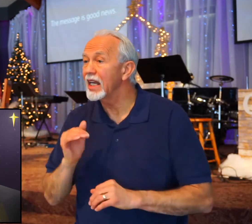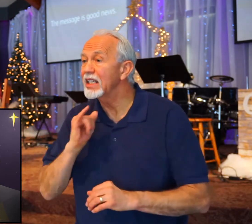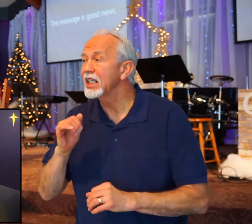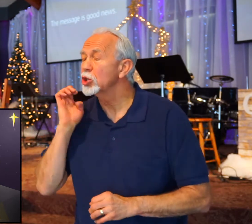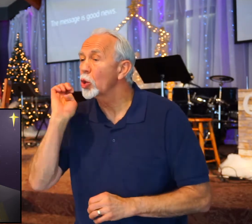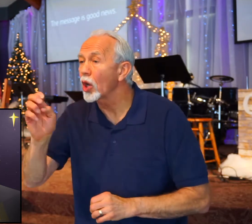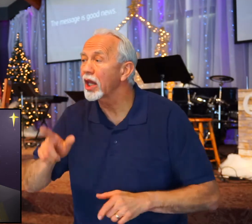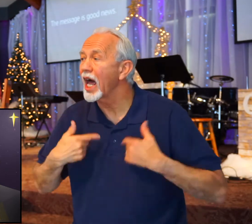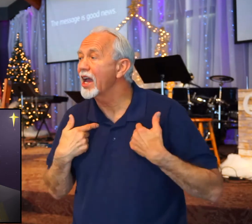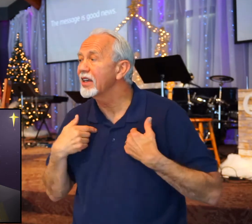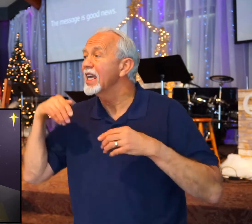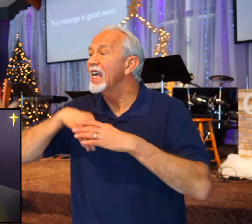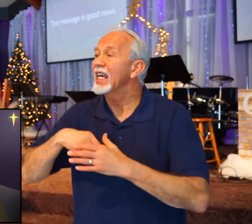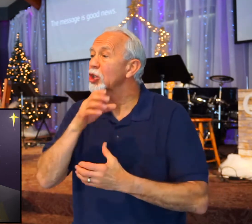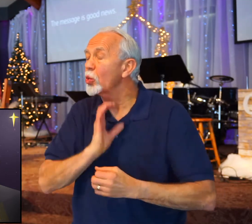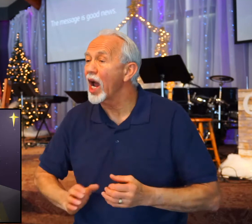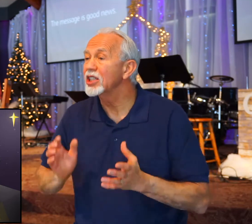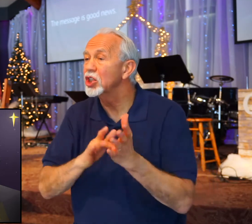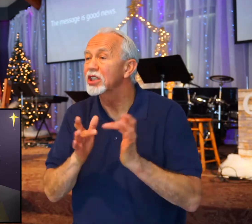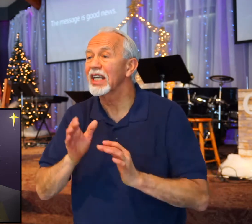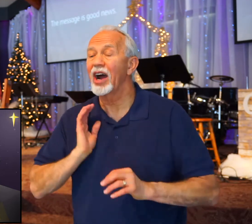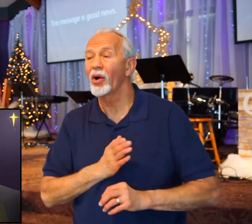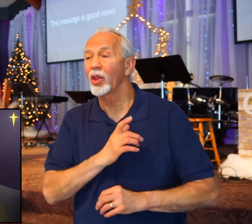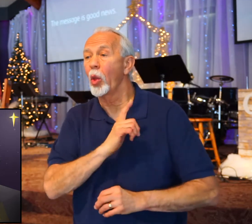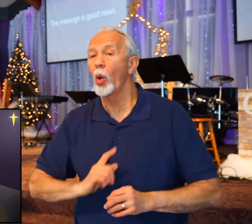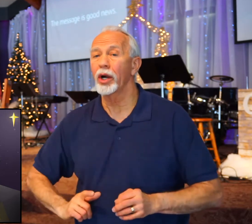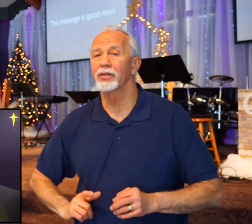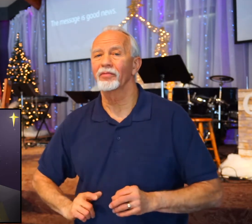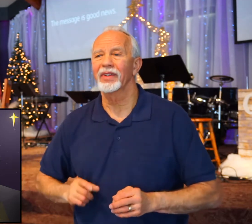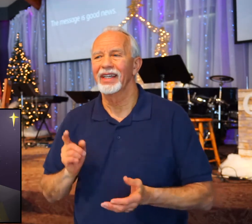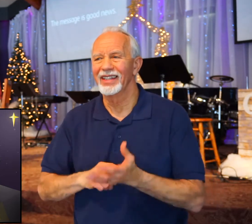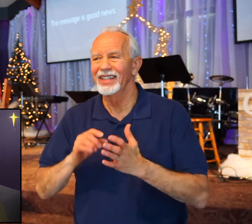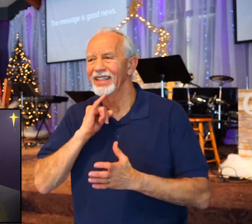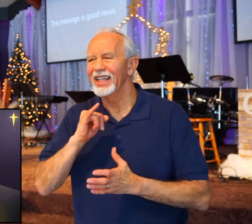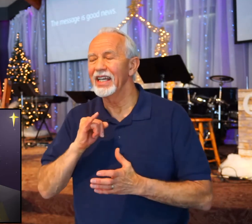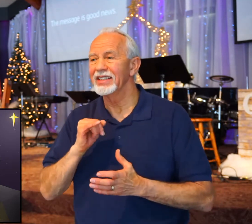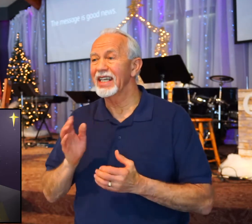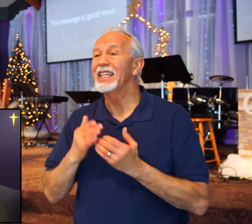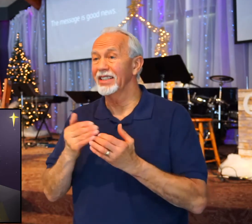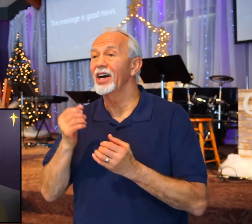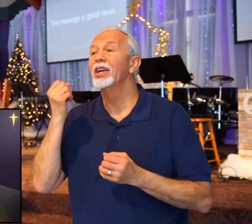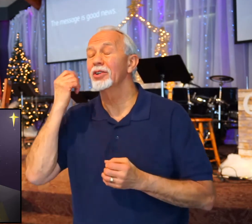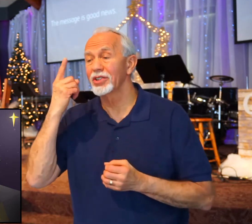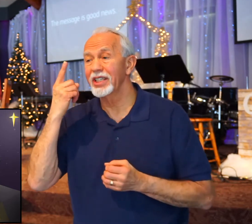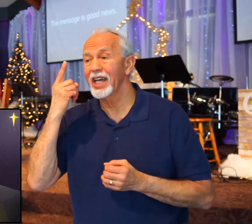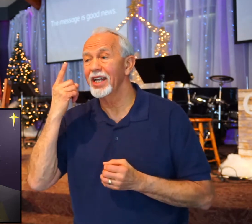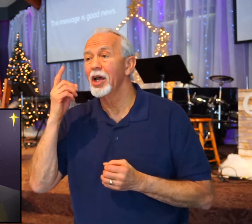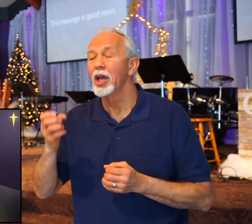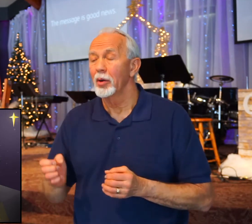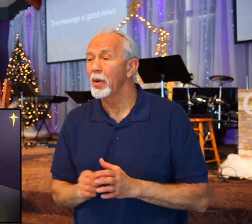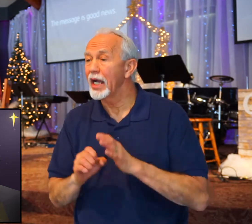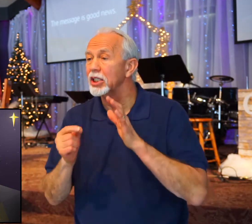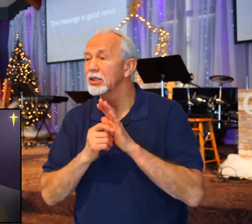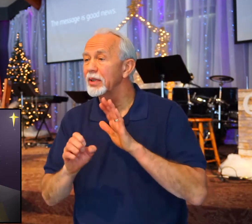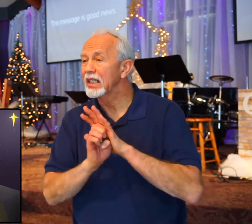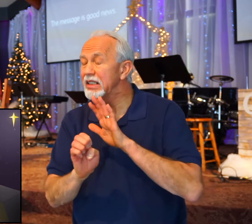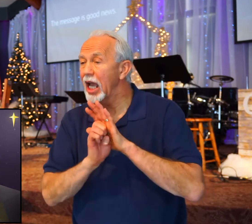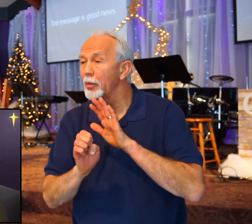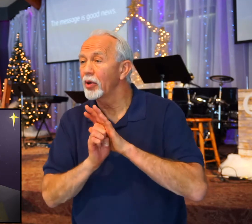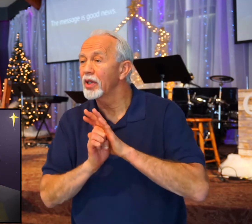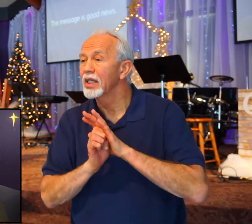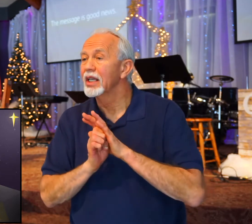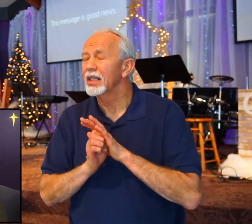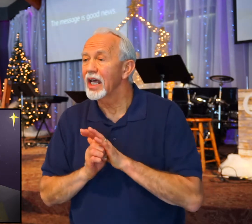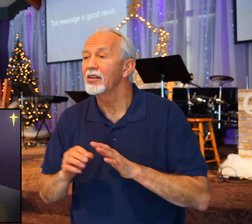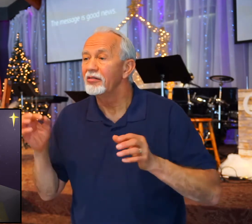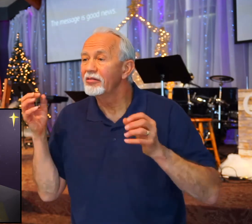life in Christ Jesus our Lord." This is easy to understand by an illustration that fits the season we're